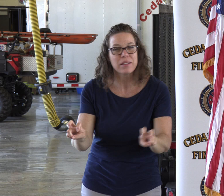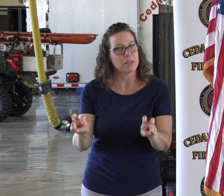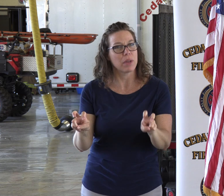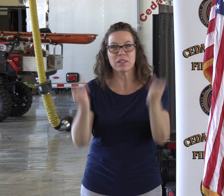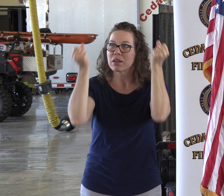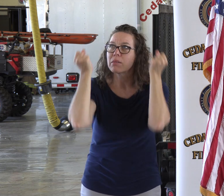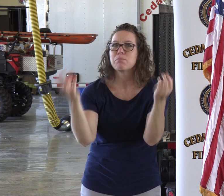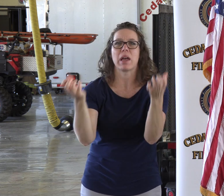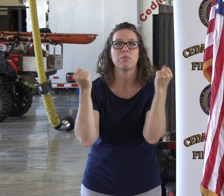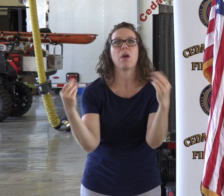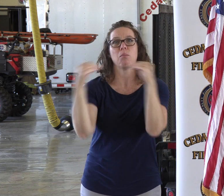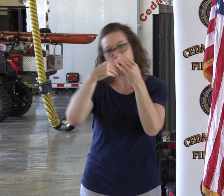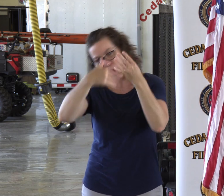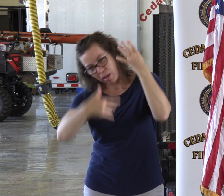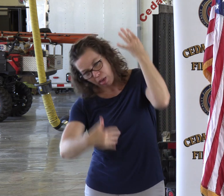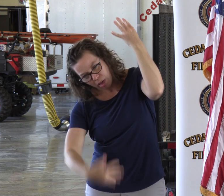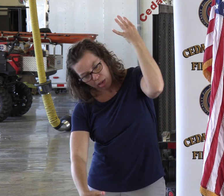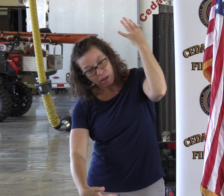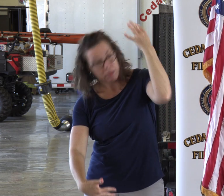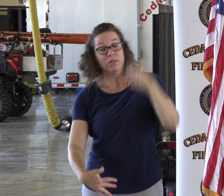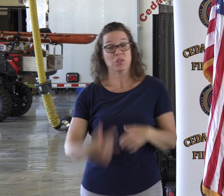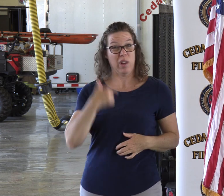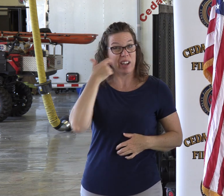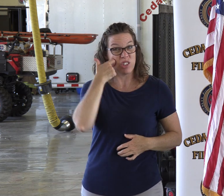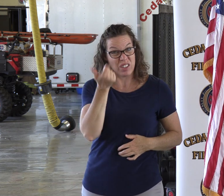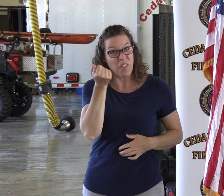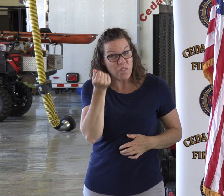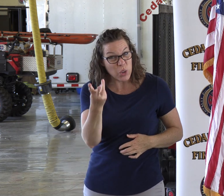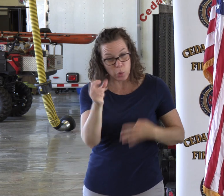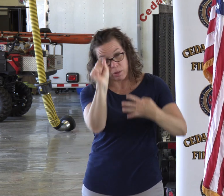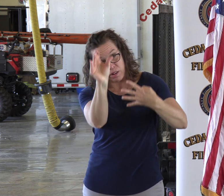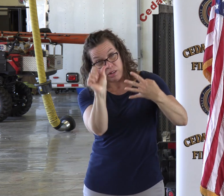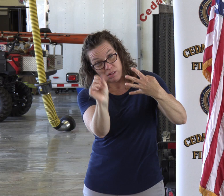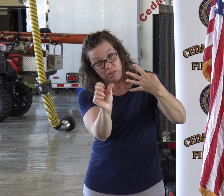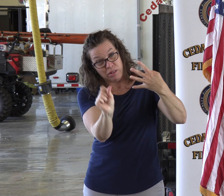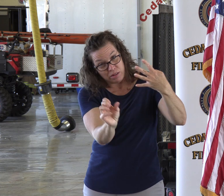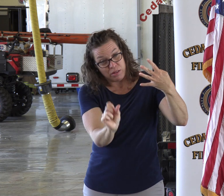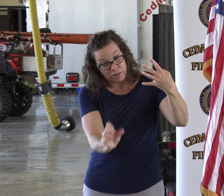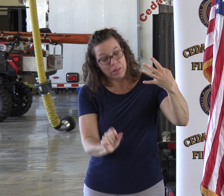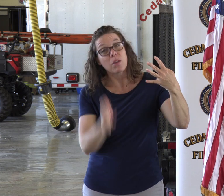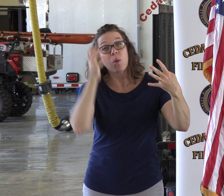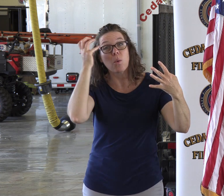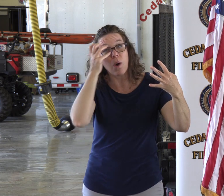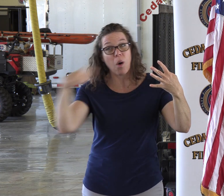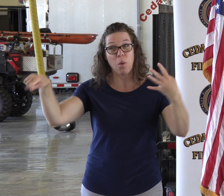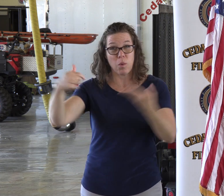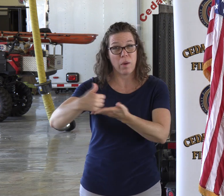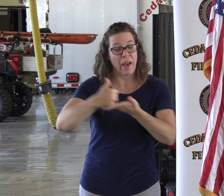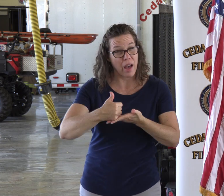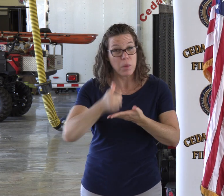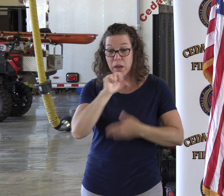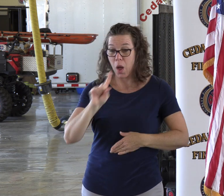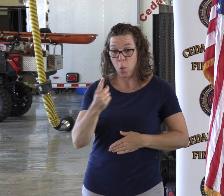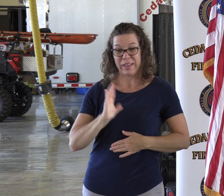and much, much more. So just listening to that list, you can see how much stronger we are together by utilizing not just